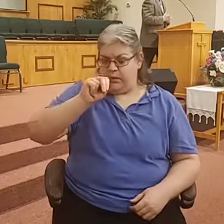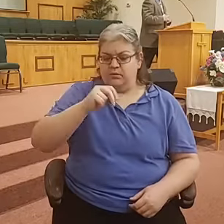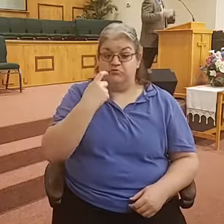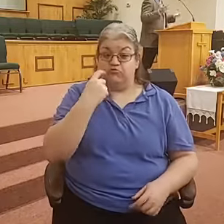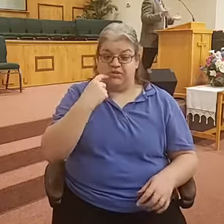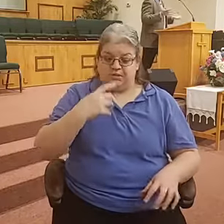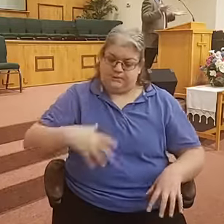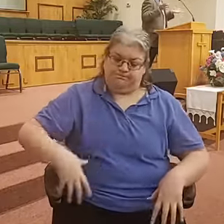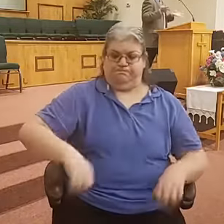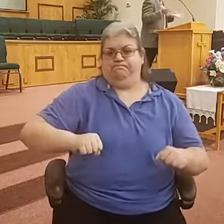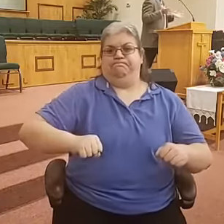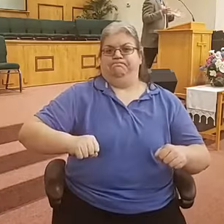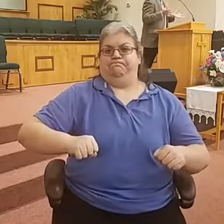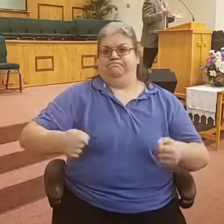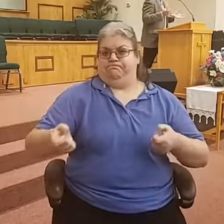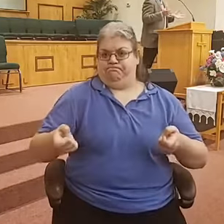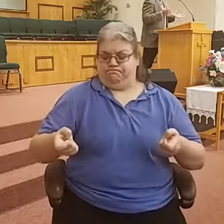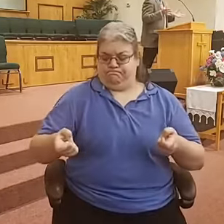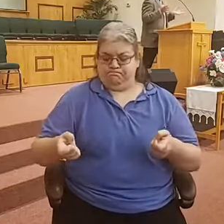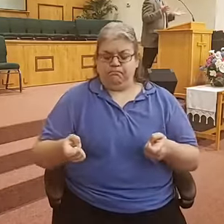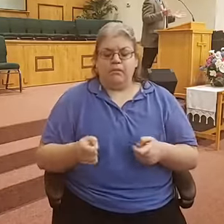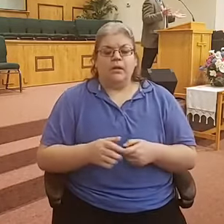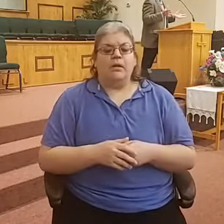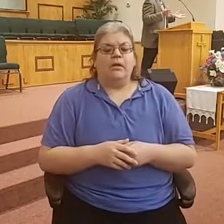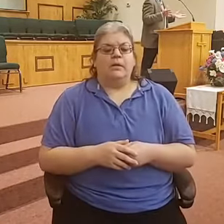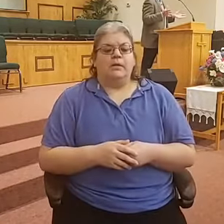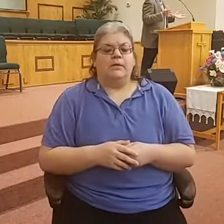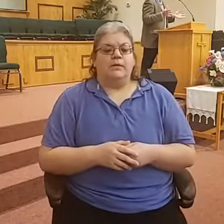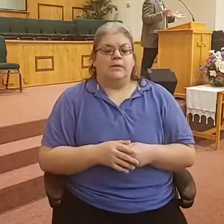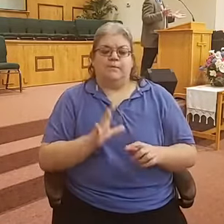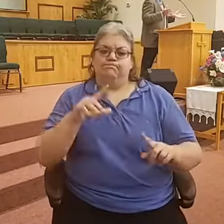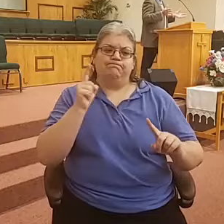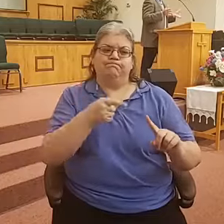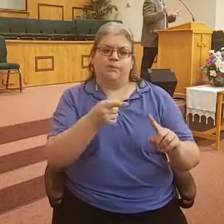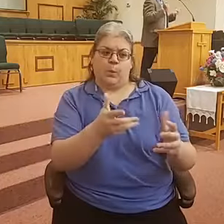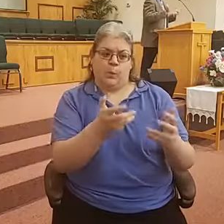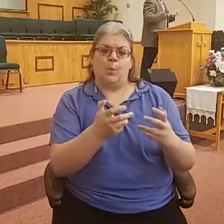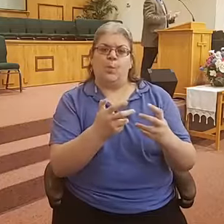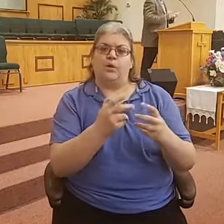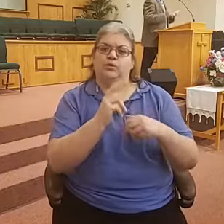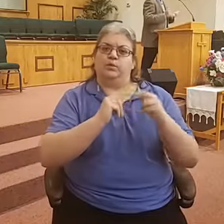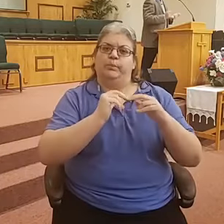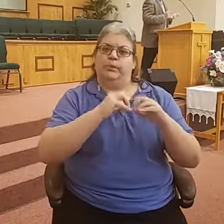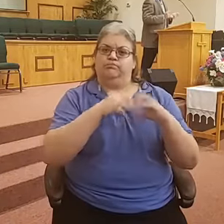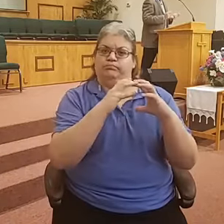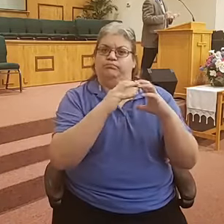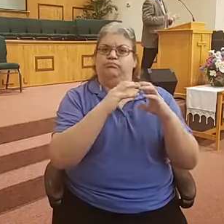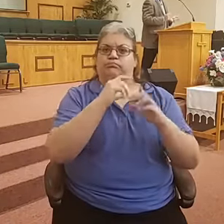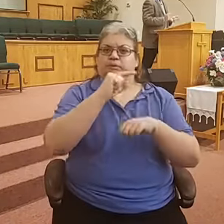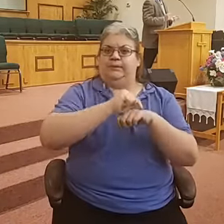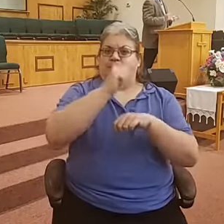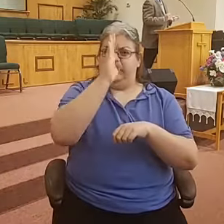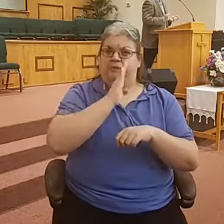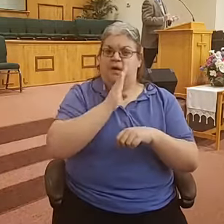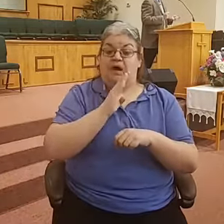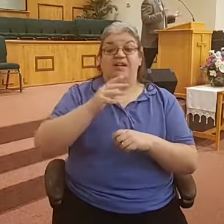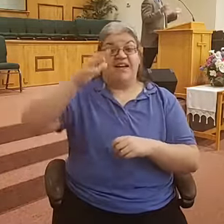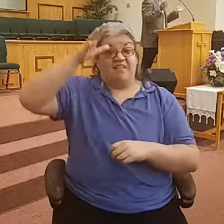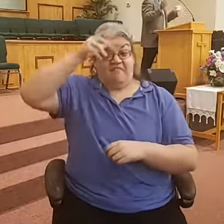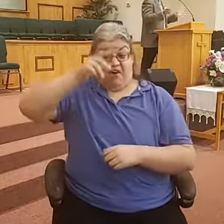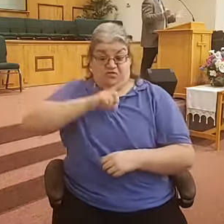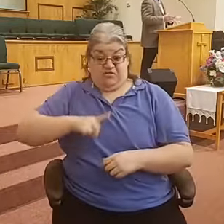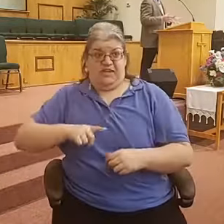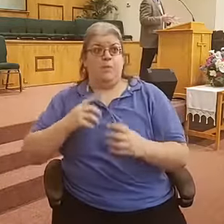is building or looking to build the temple of God. His father David wanted to build this temple,